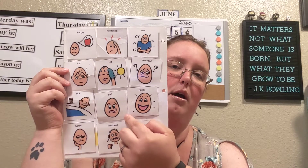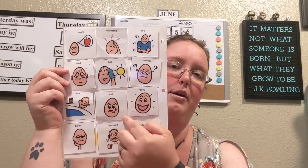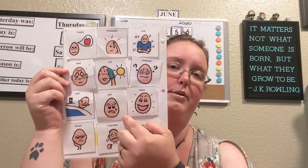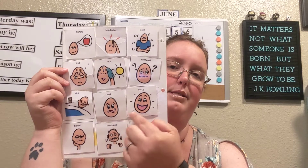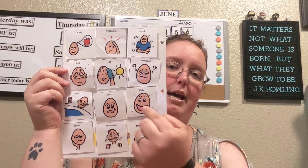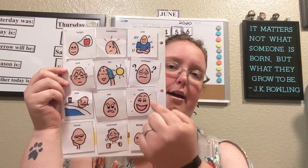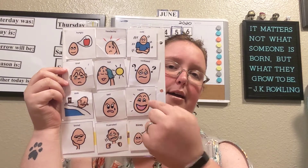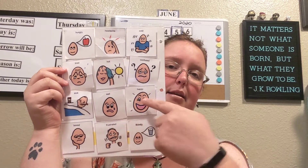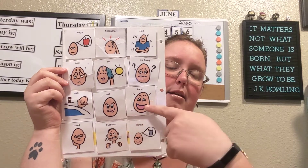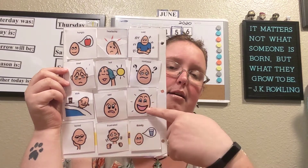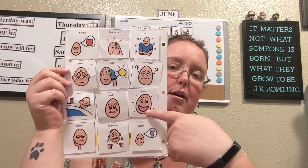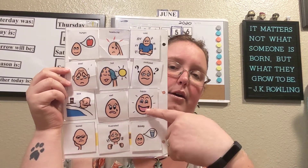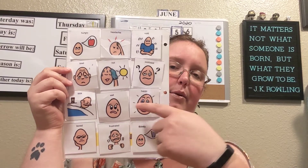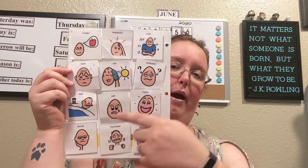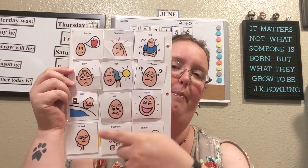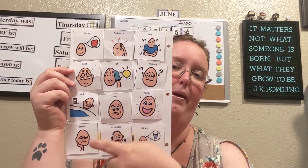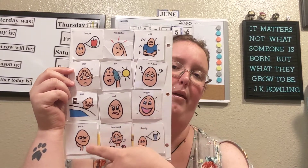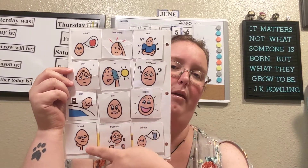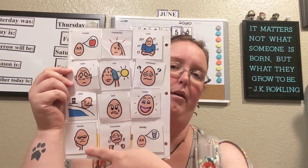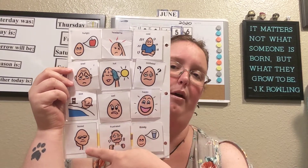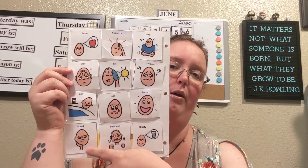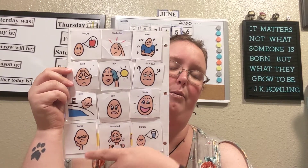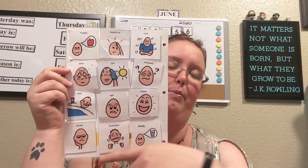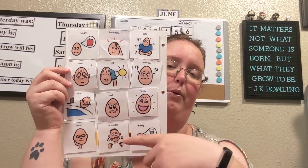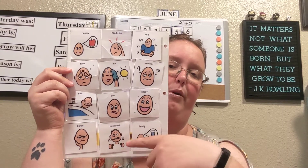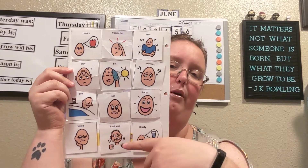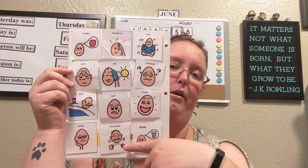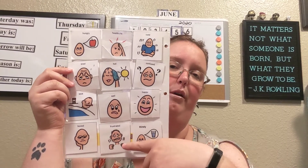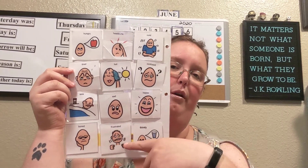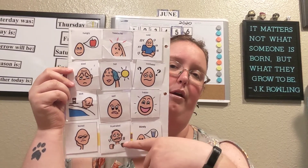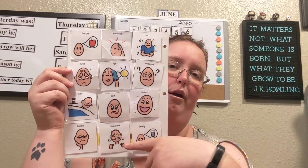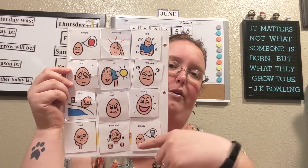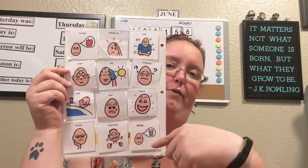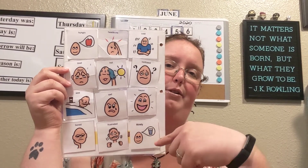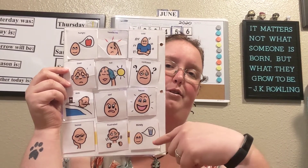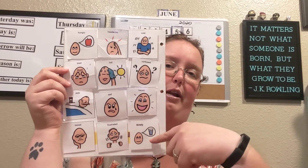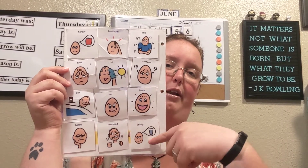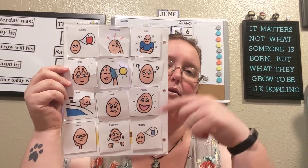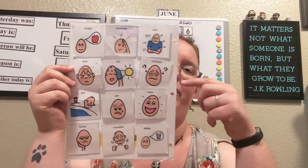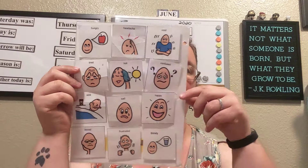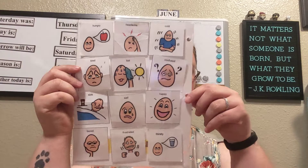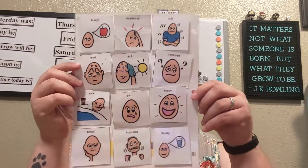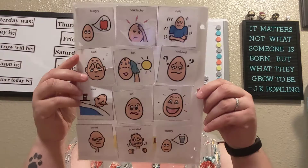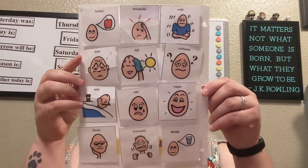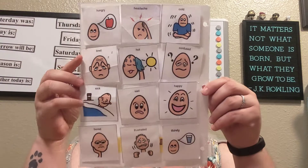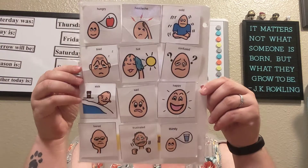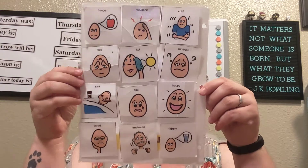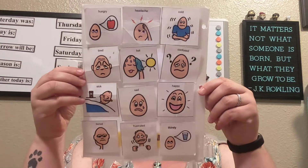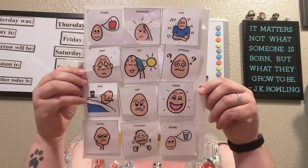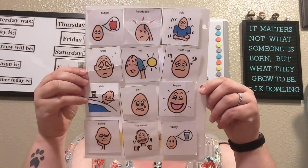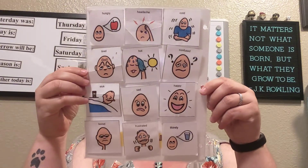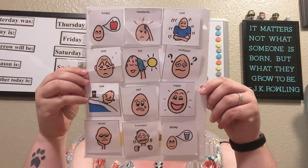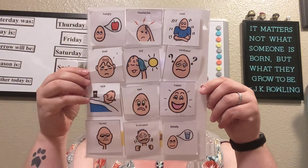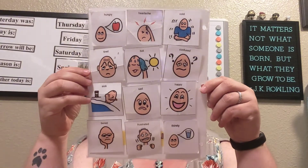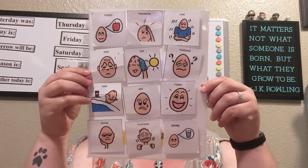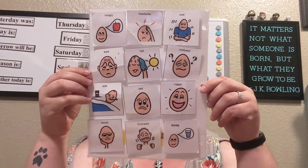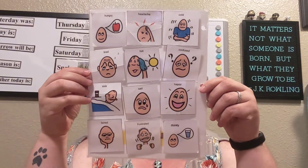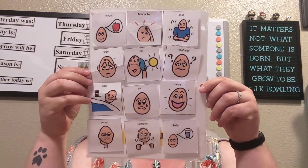Are you sad? Are you happy? Are you bored? Are you frustrated? Or are you thirsty? How are you feeling